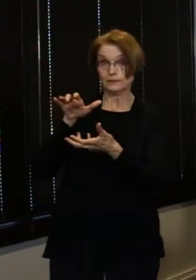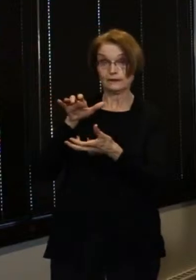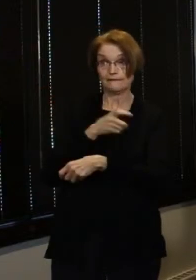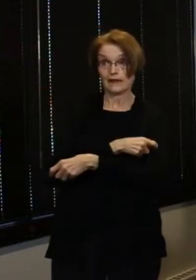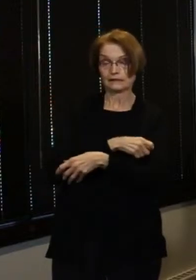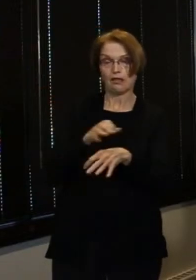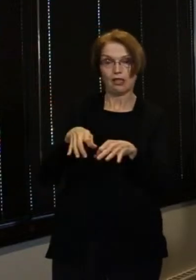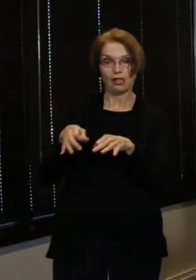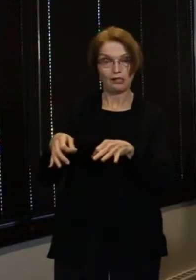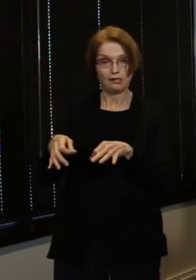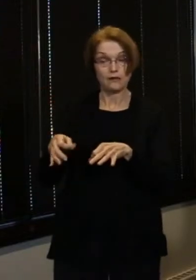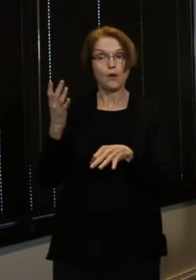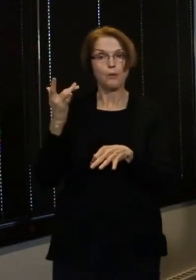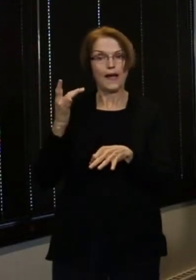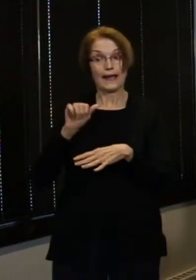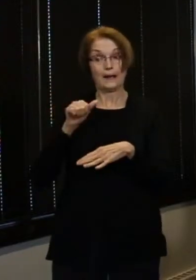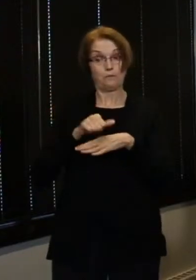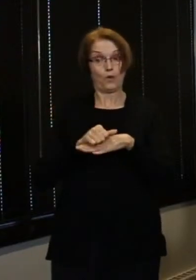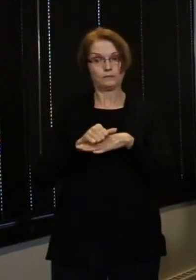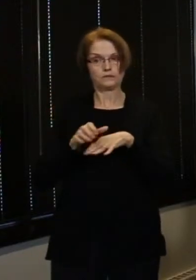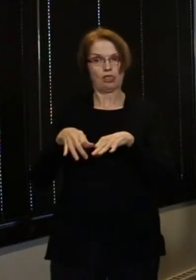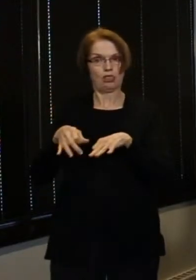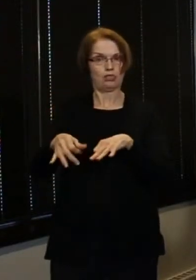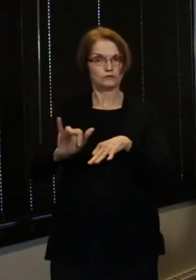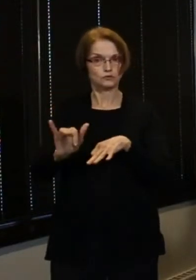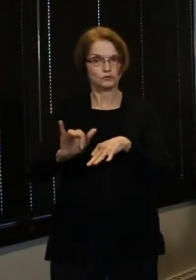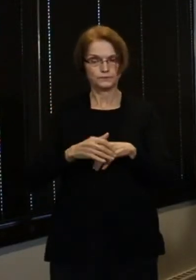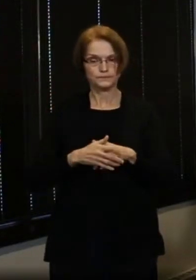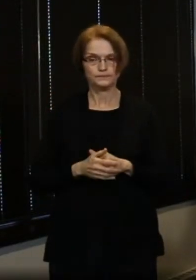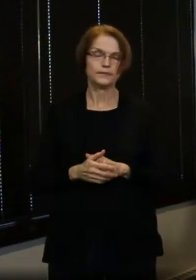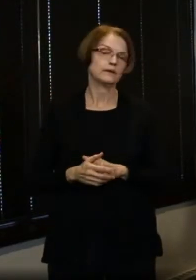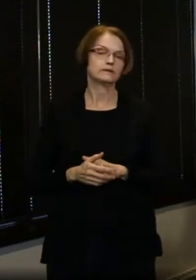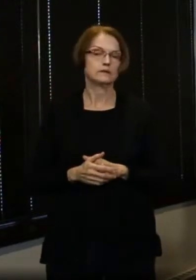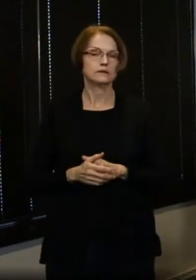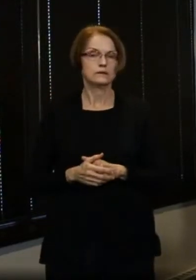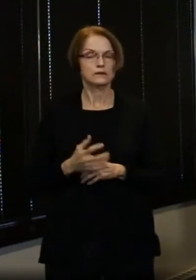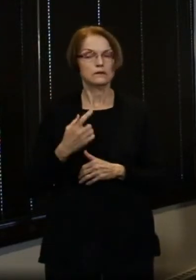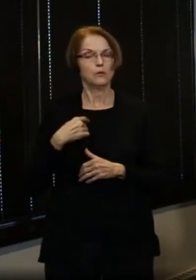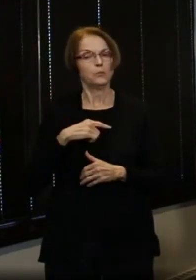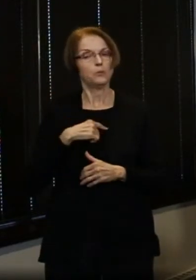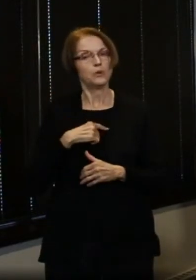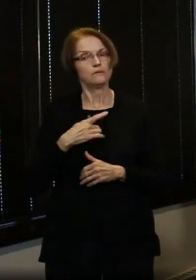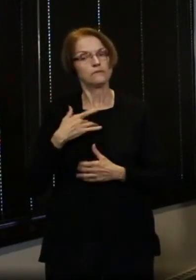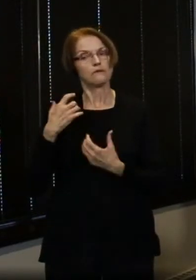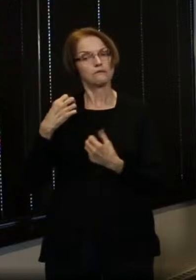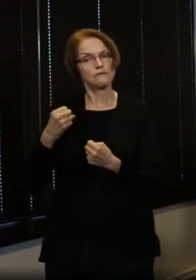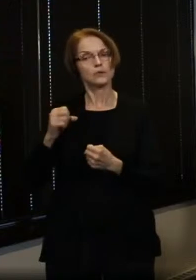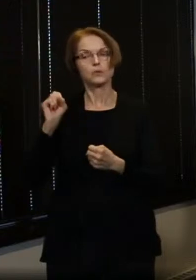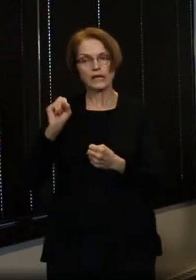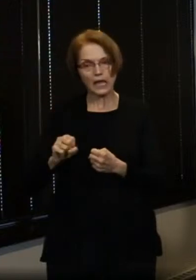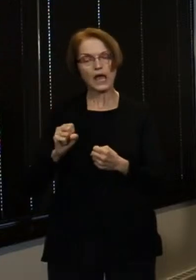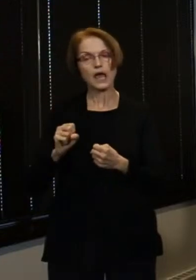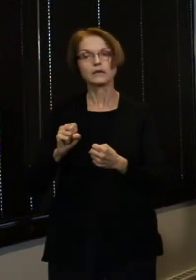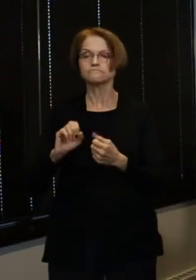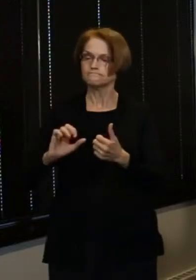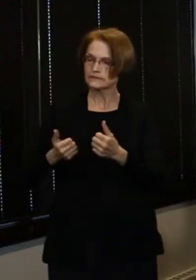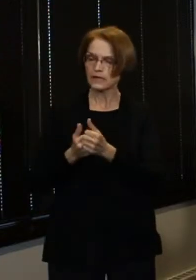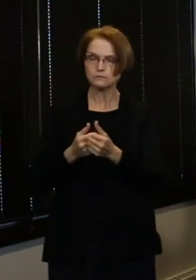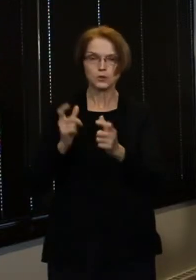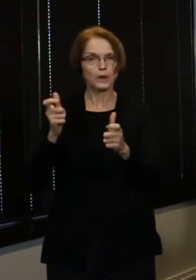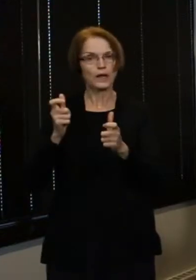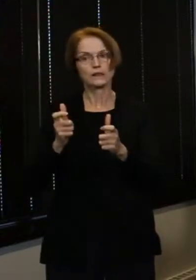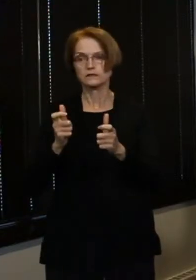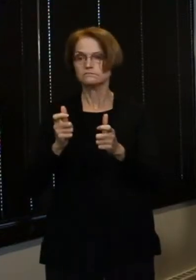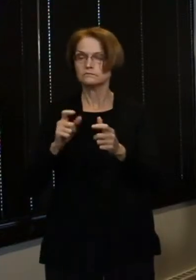causing some appointments to be pushed back. Now, we're confident that we can make up these vaccinations quickly and get right back on